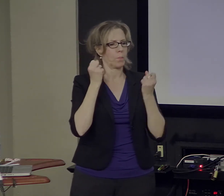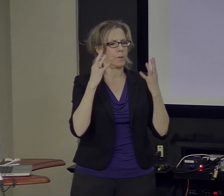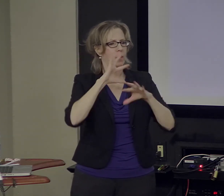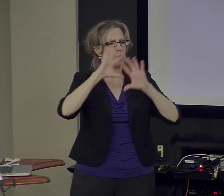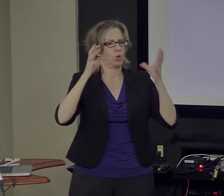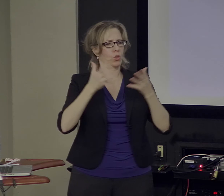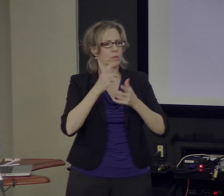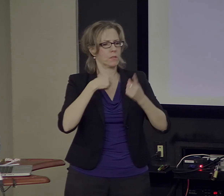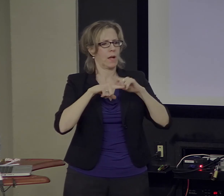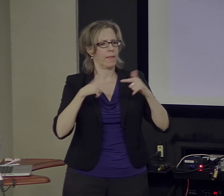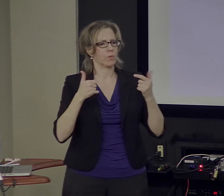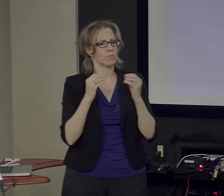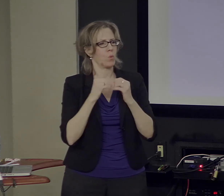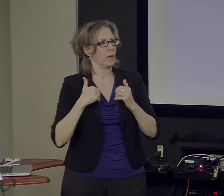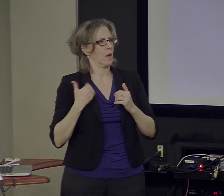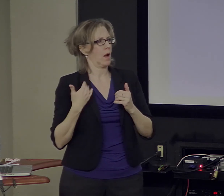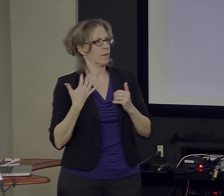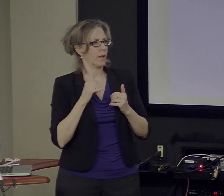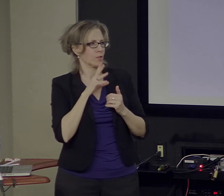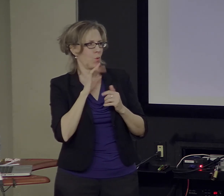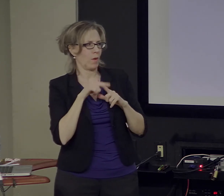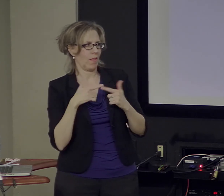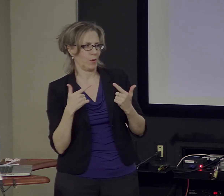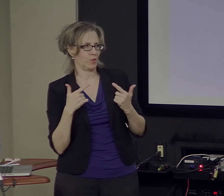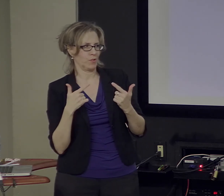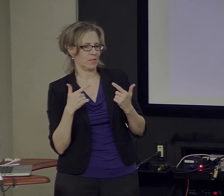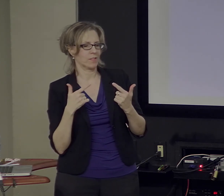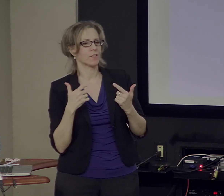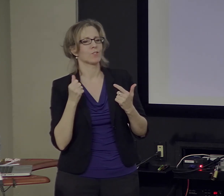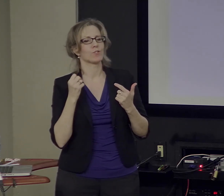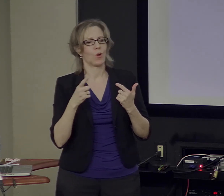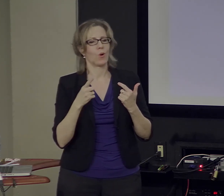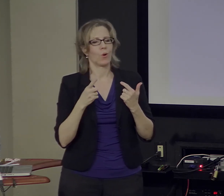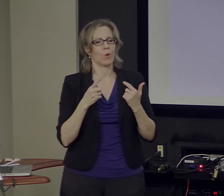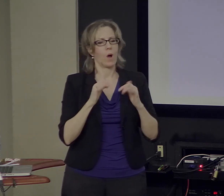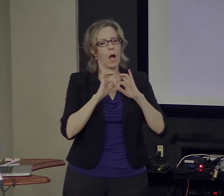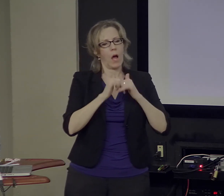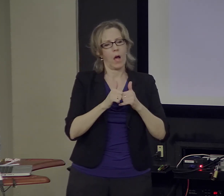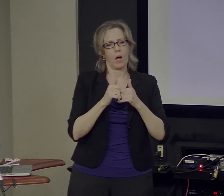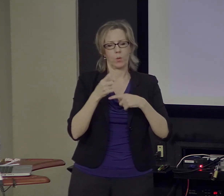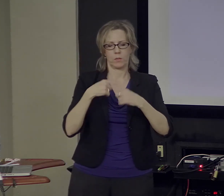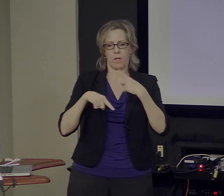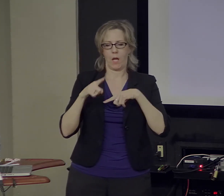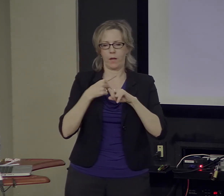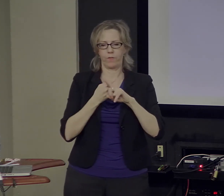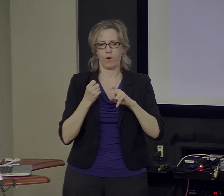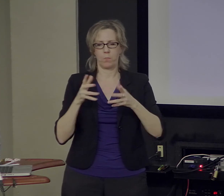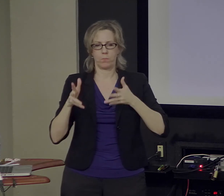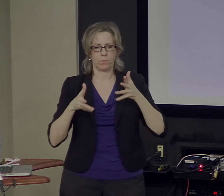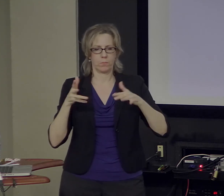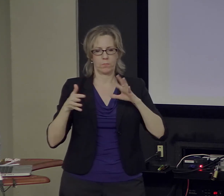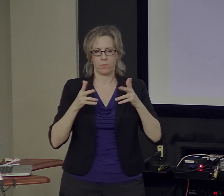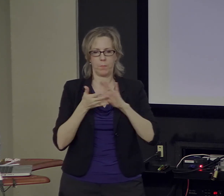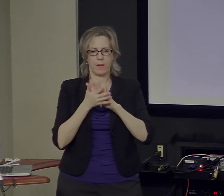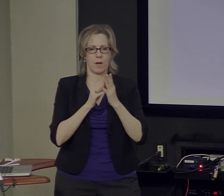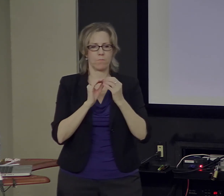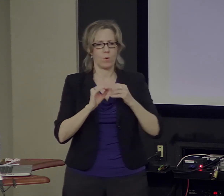Actually, that makes me think about, in depicting signs, international sign is a younger language, and